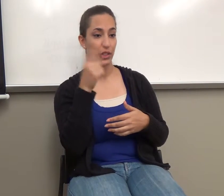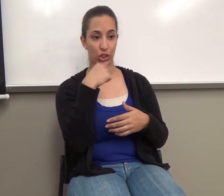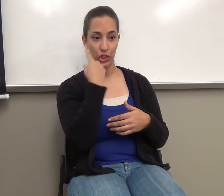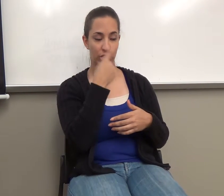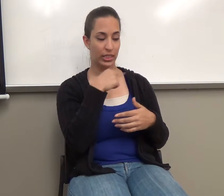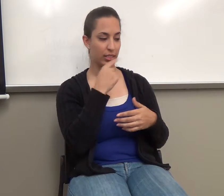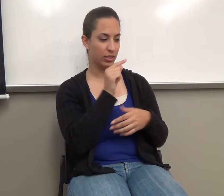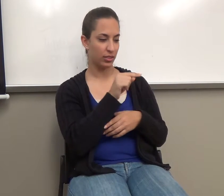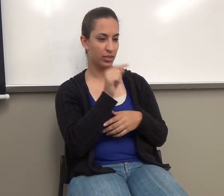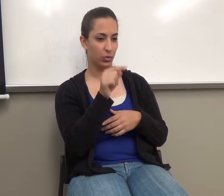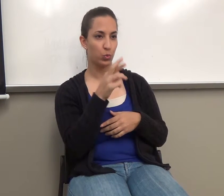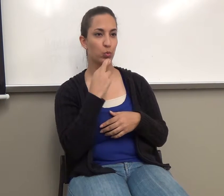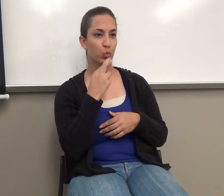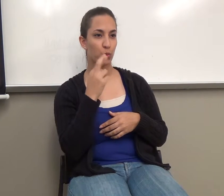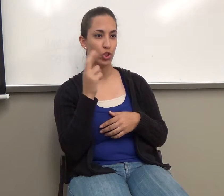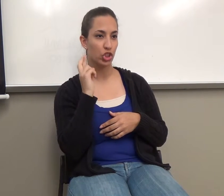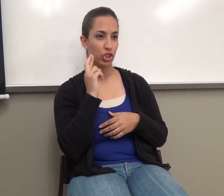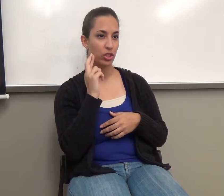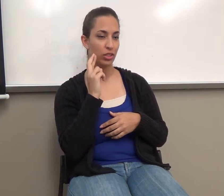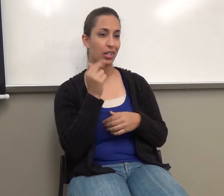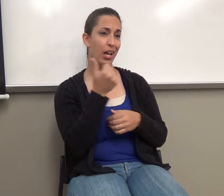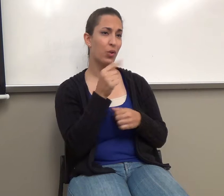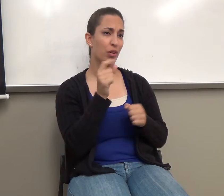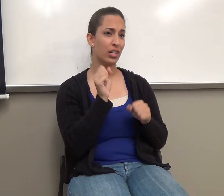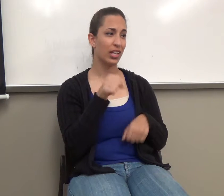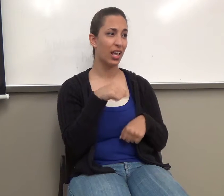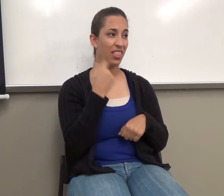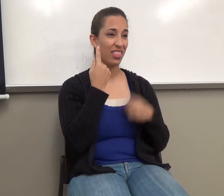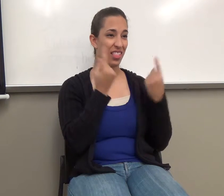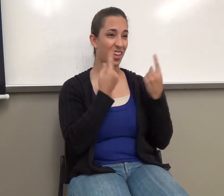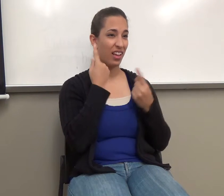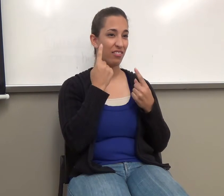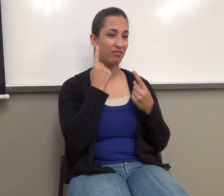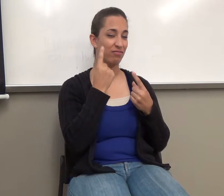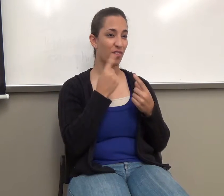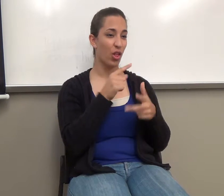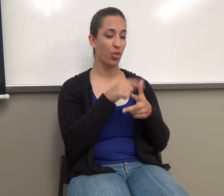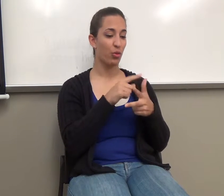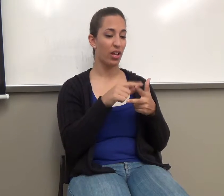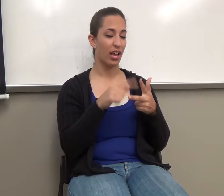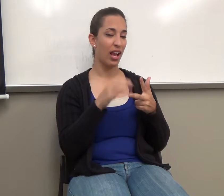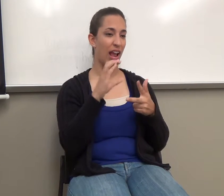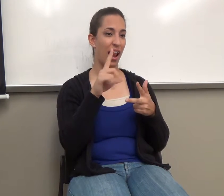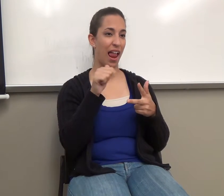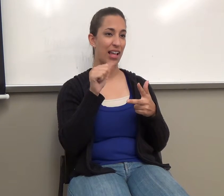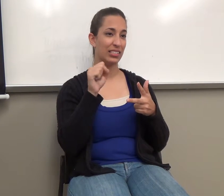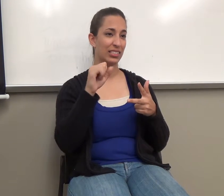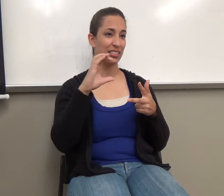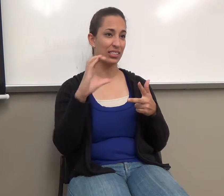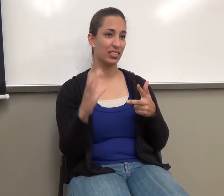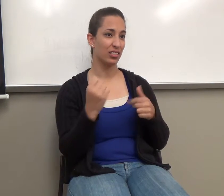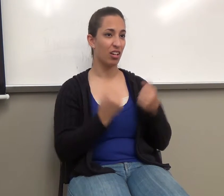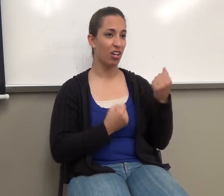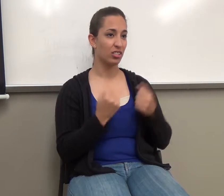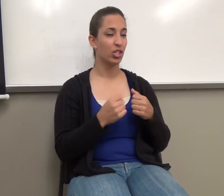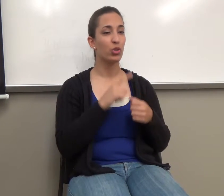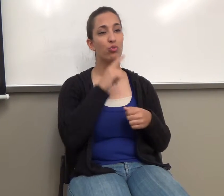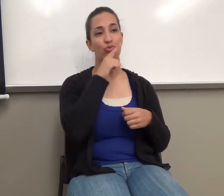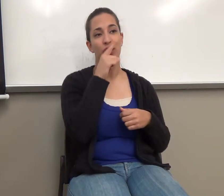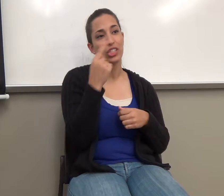anybody think of any classic cars? That's all that really wants there, is pick 3 types of cars. What did you put?